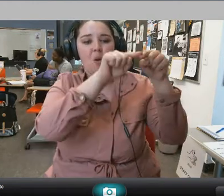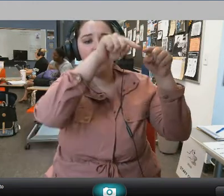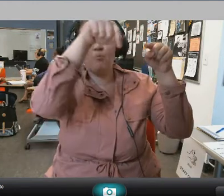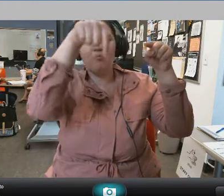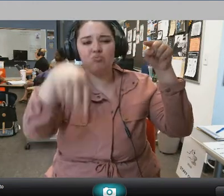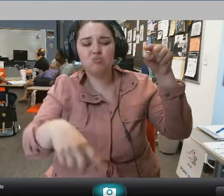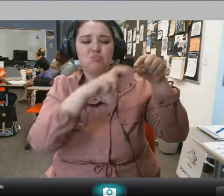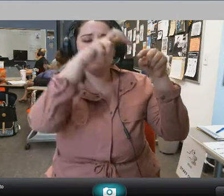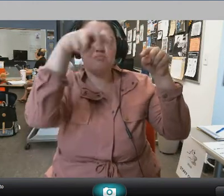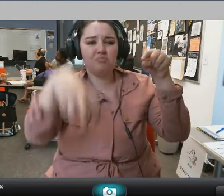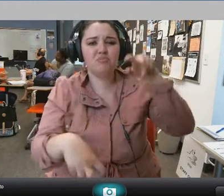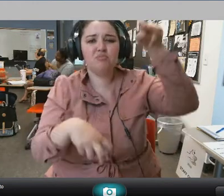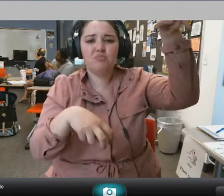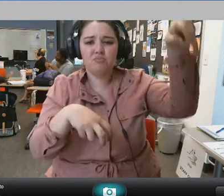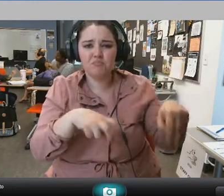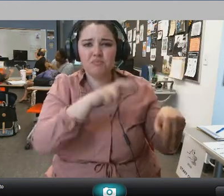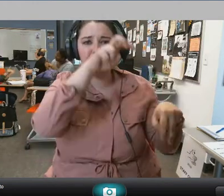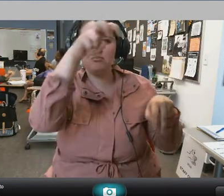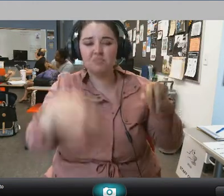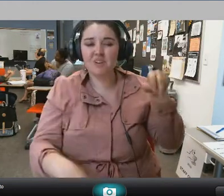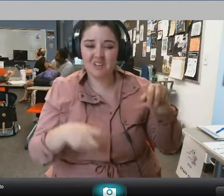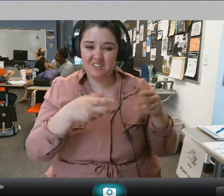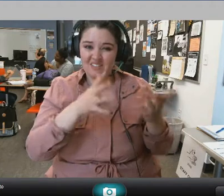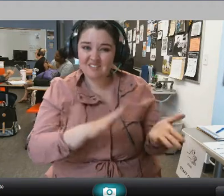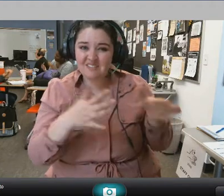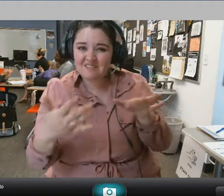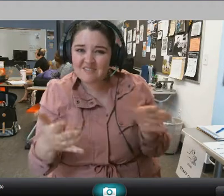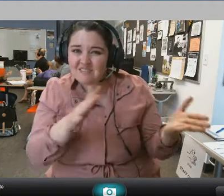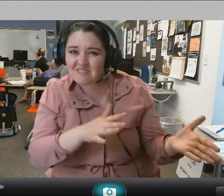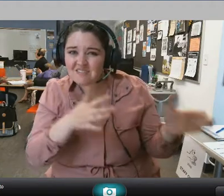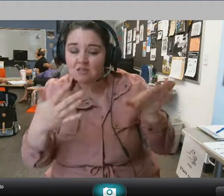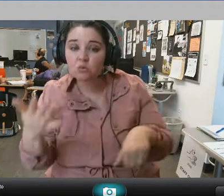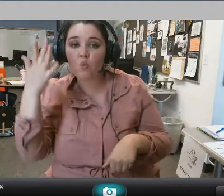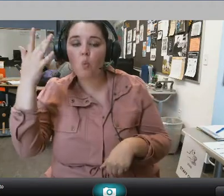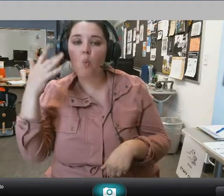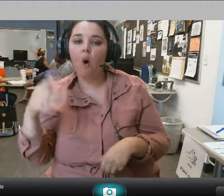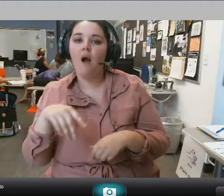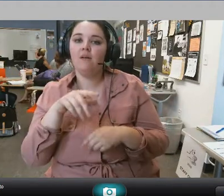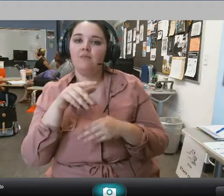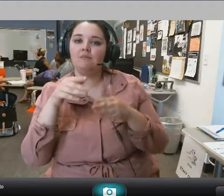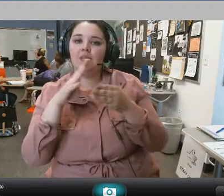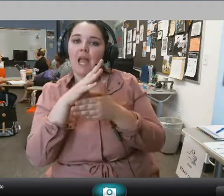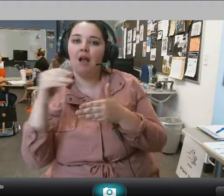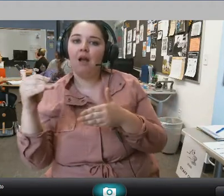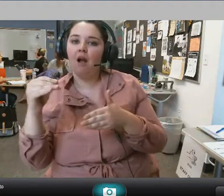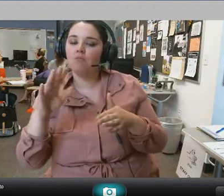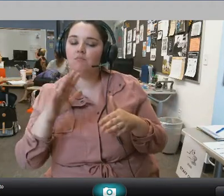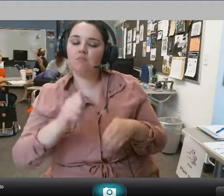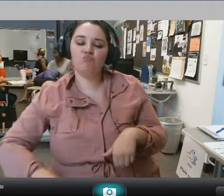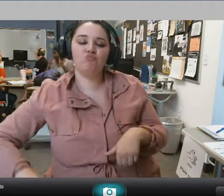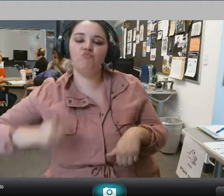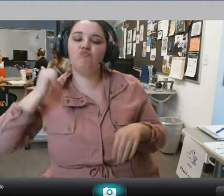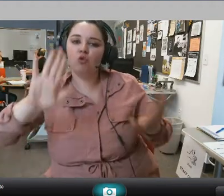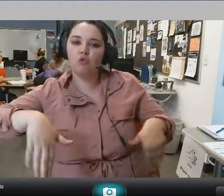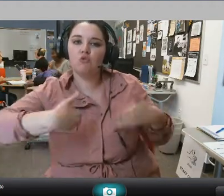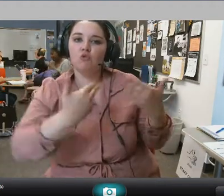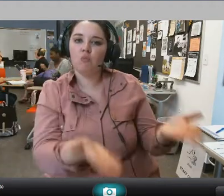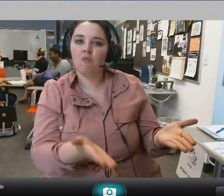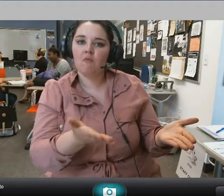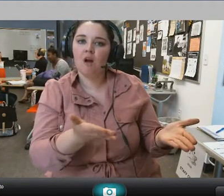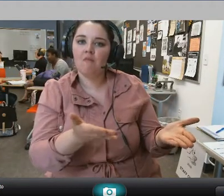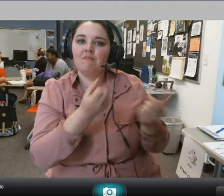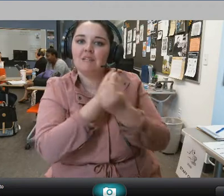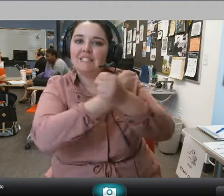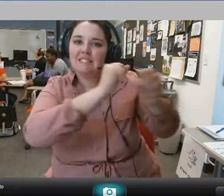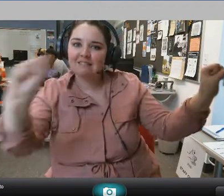the Triangle Company refused to spend the extra money to provide a safe working conditions. Those conditions